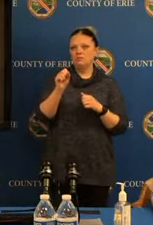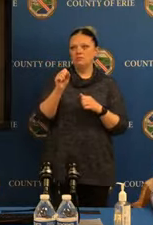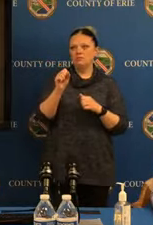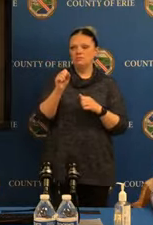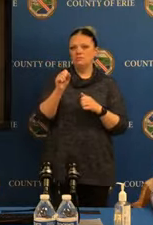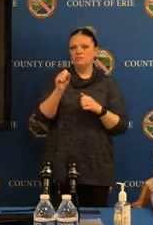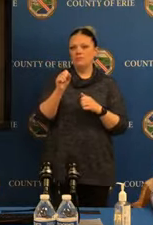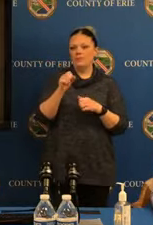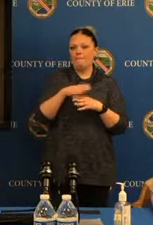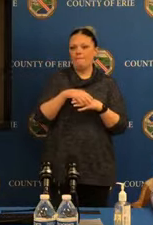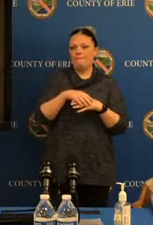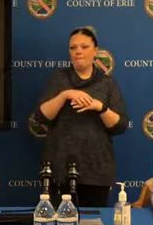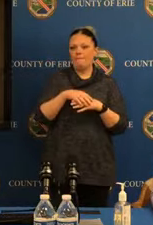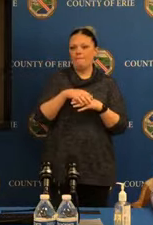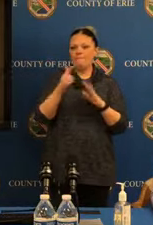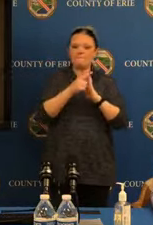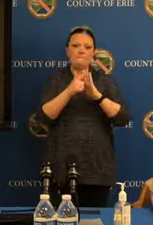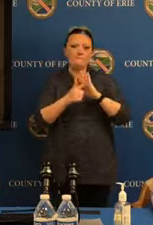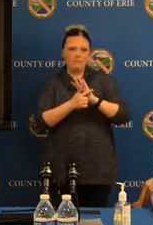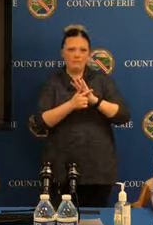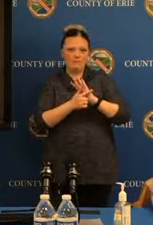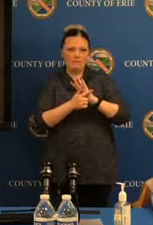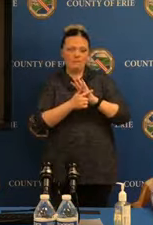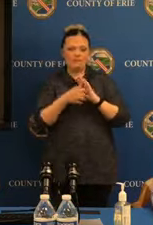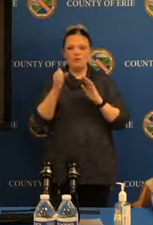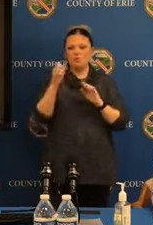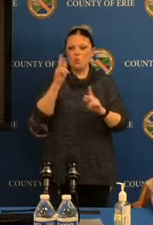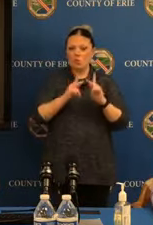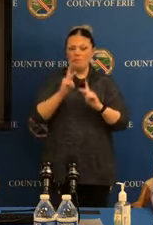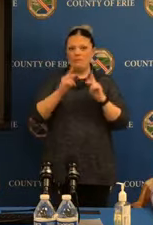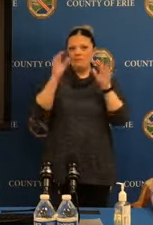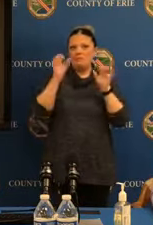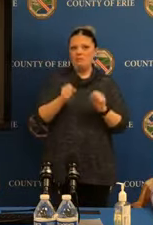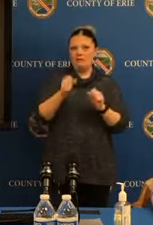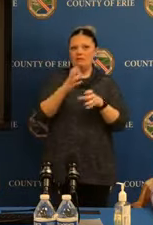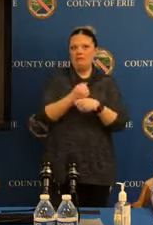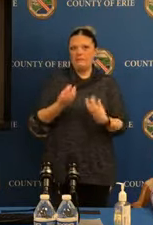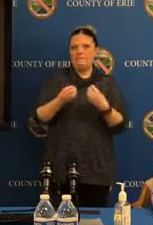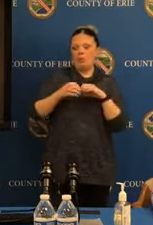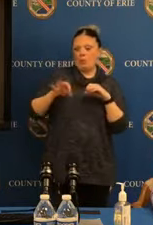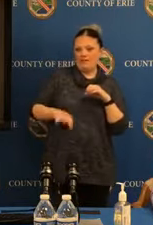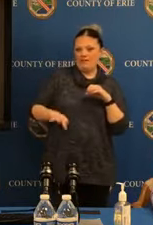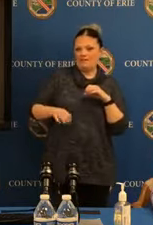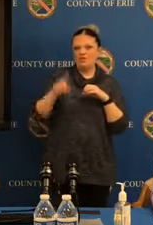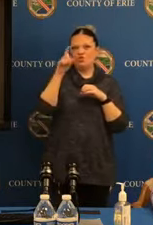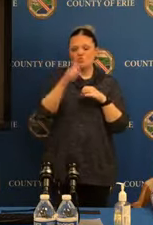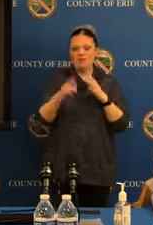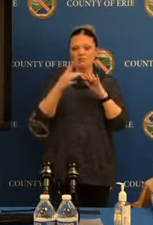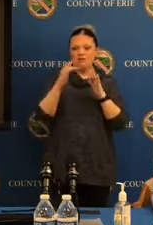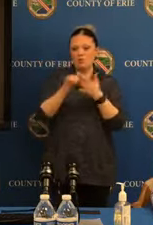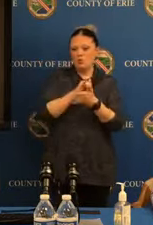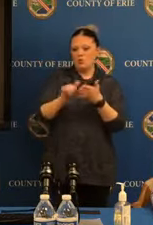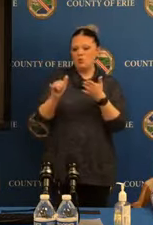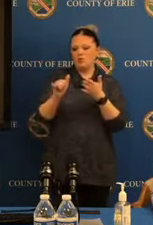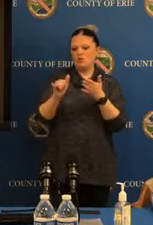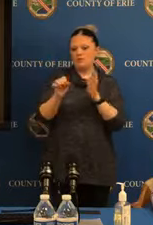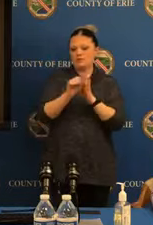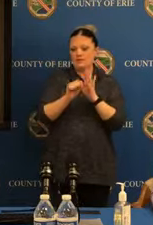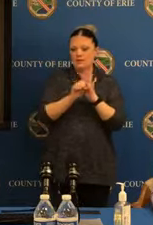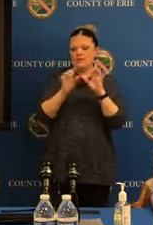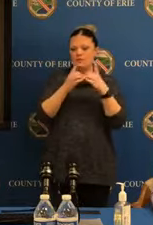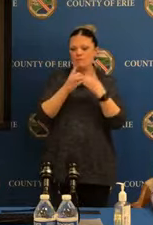benefits. So people are encouraged to contact the New York State Department of Labor. All of the unemployment benefits are through the New York